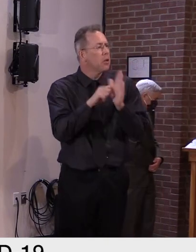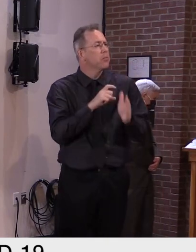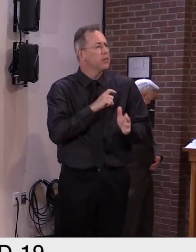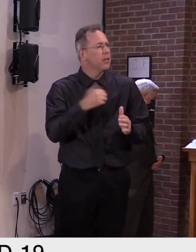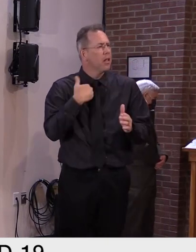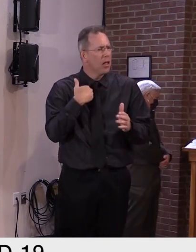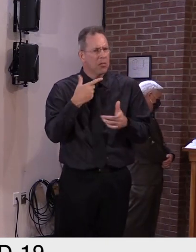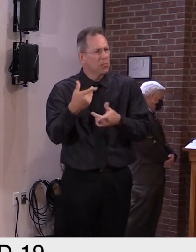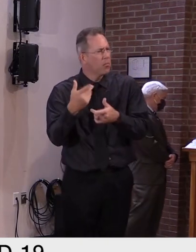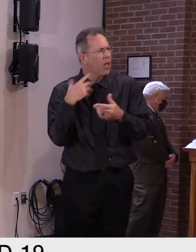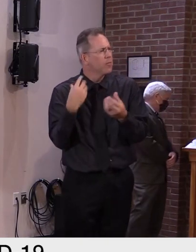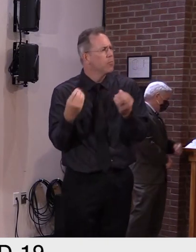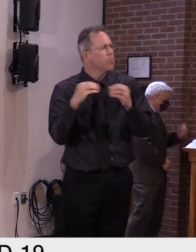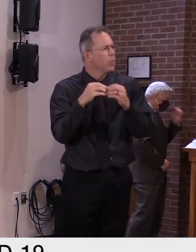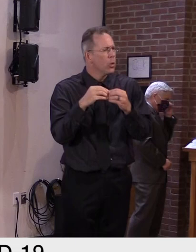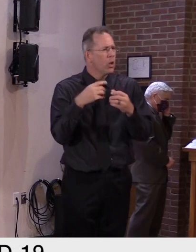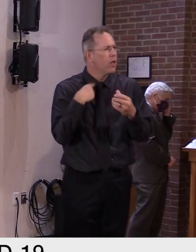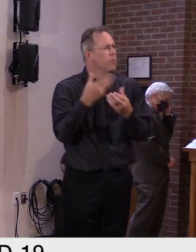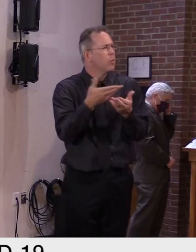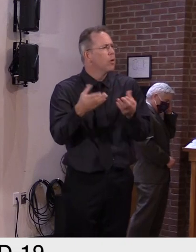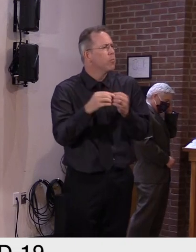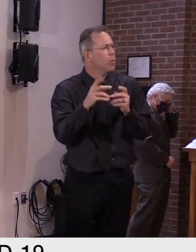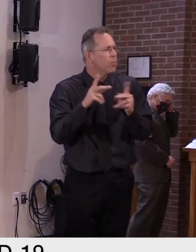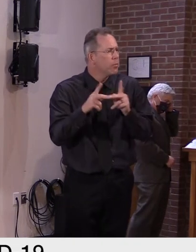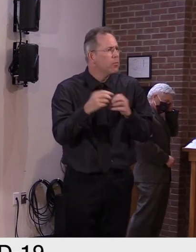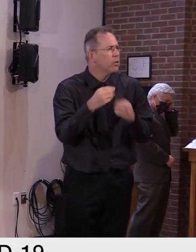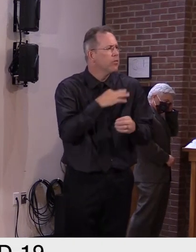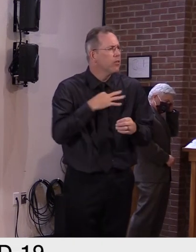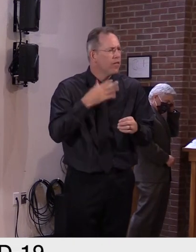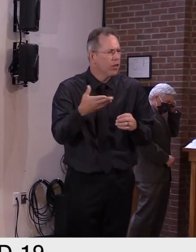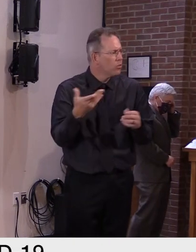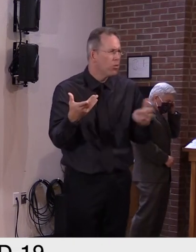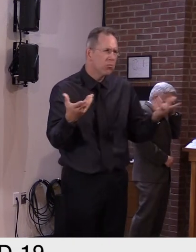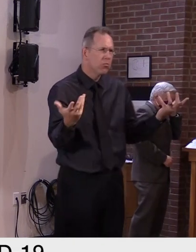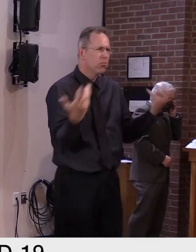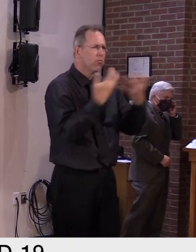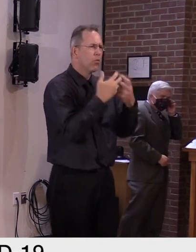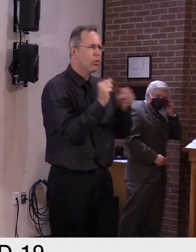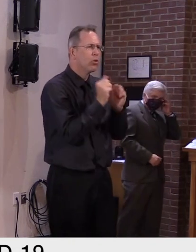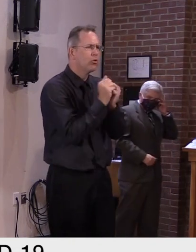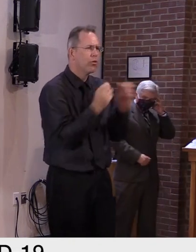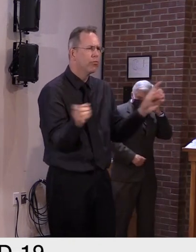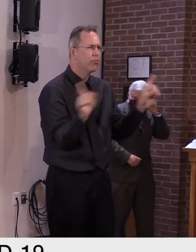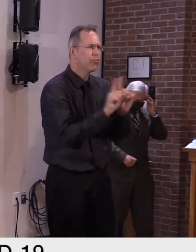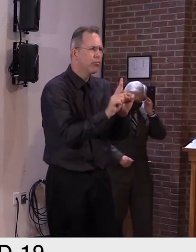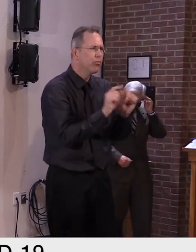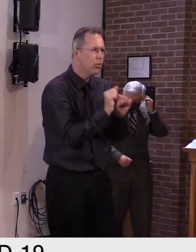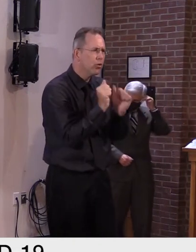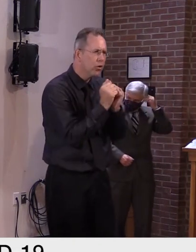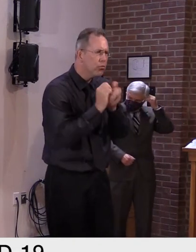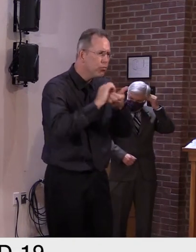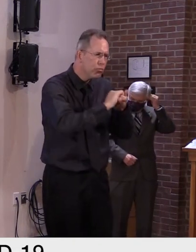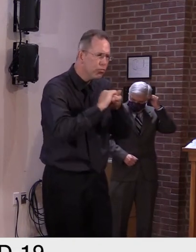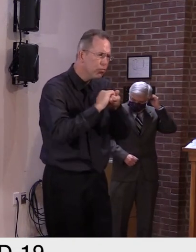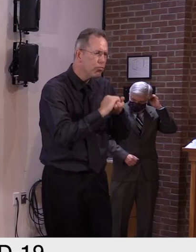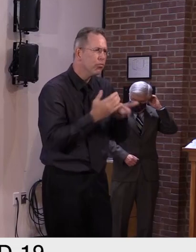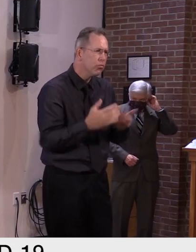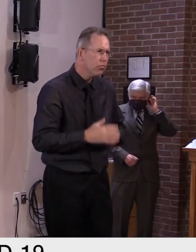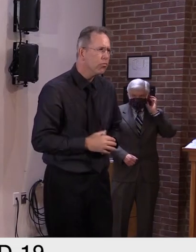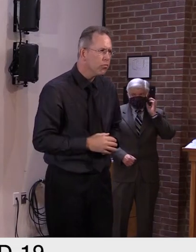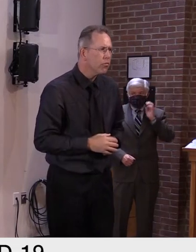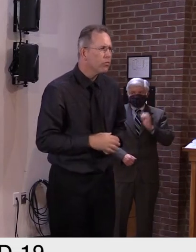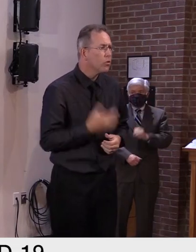the resources we have beyond that is important for all of us. Again, common goal, trying to keep people